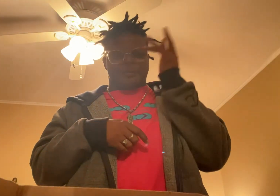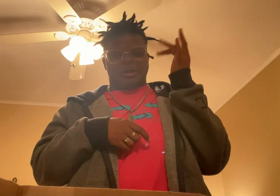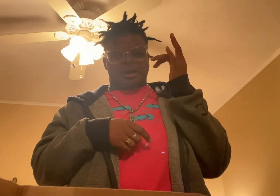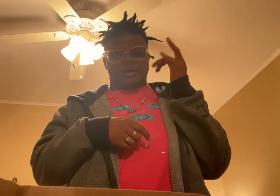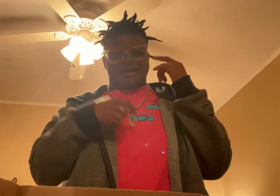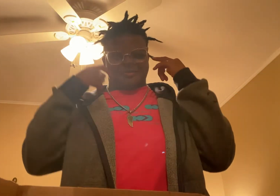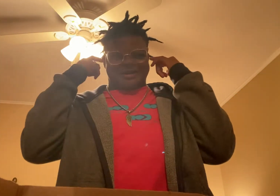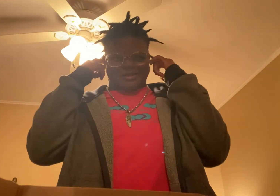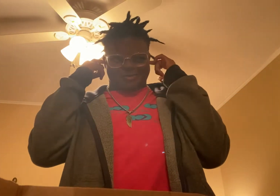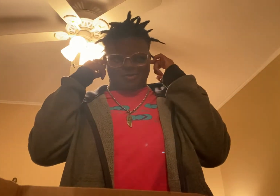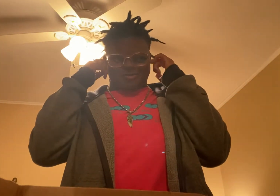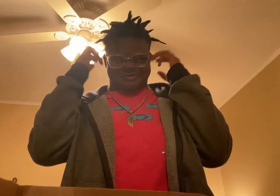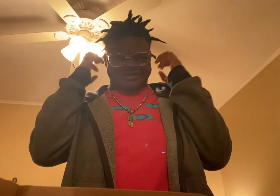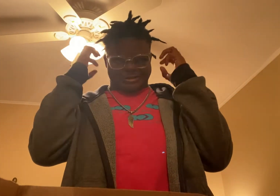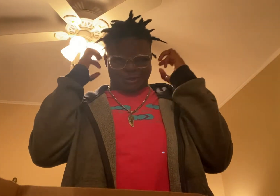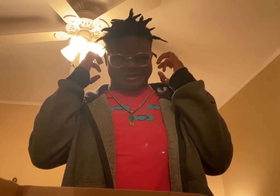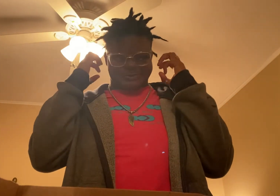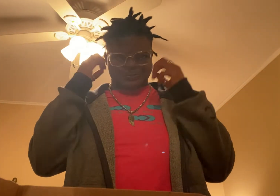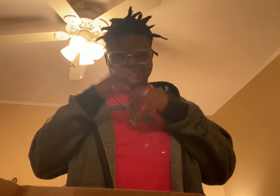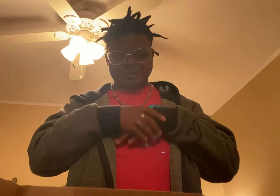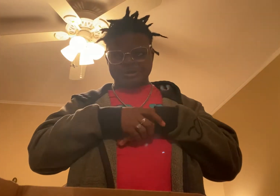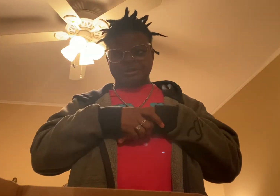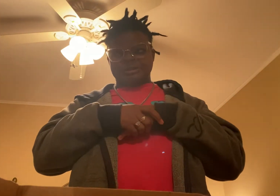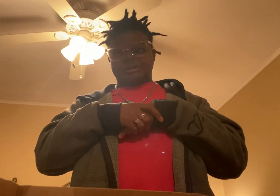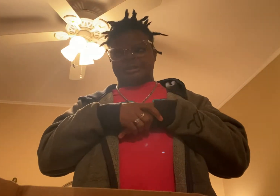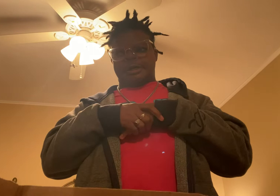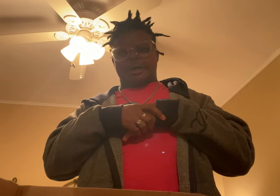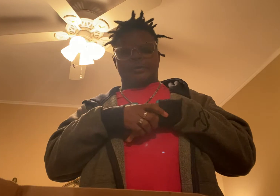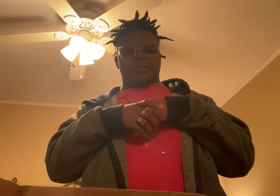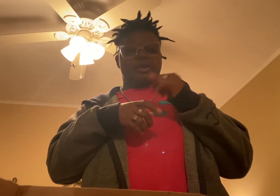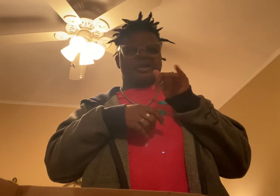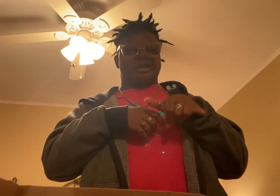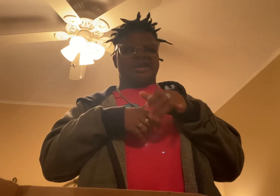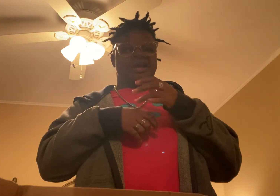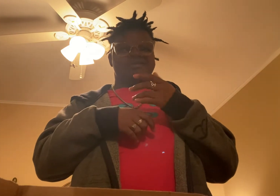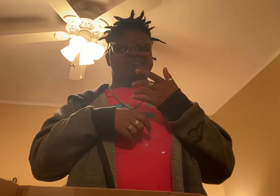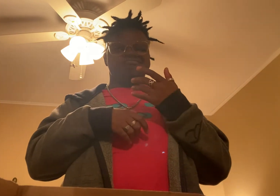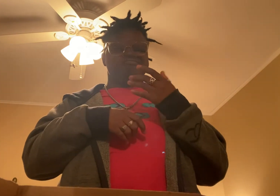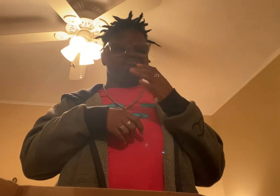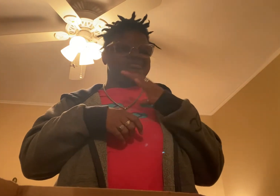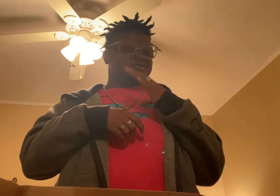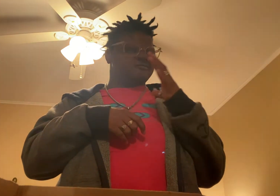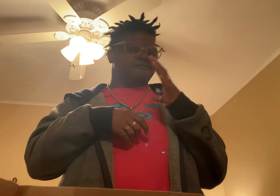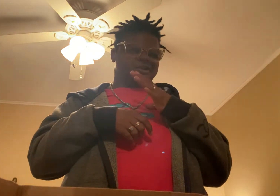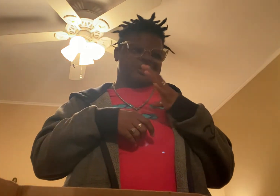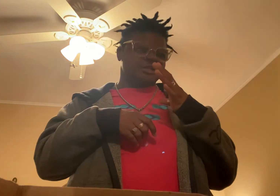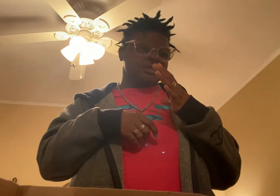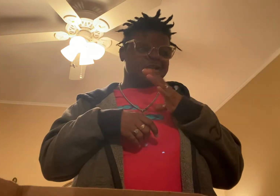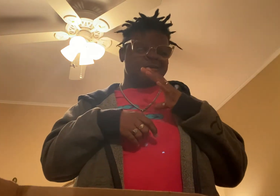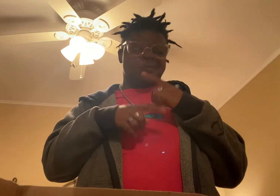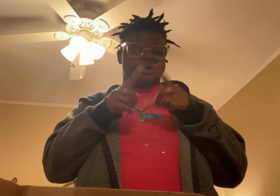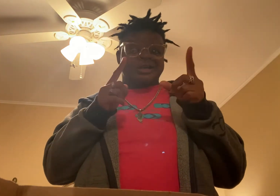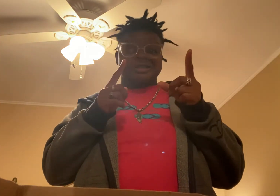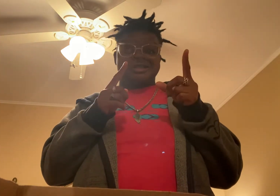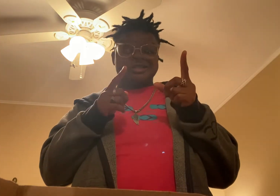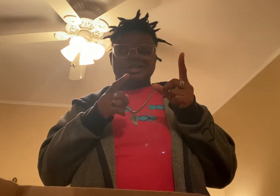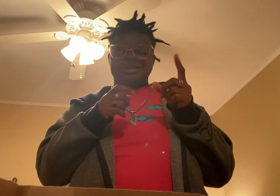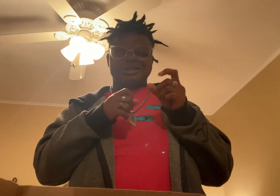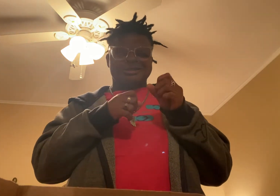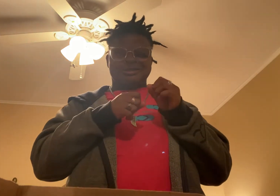forgot to mention my ears were itchy. Other than that, I was fine, but